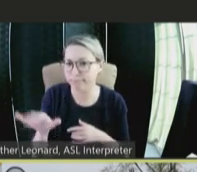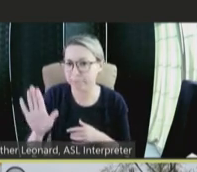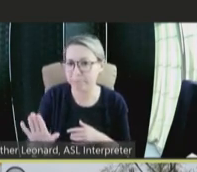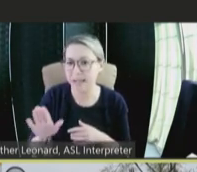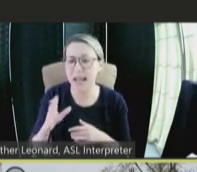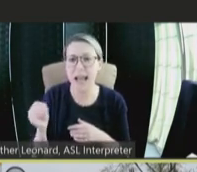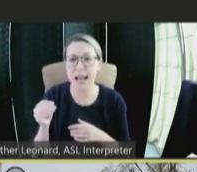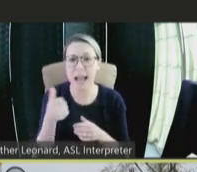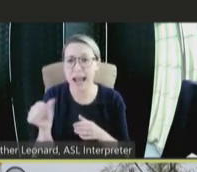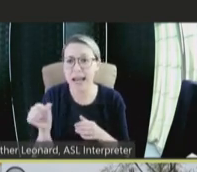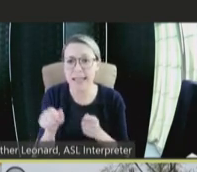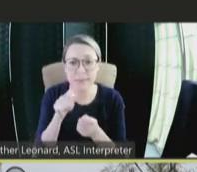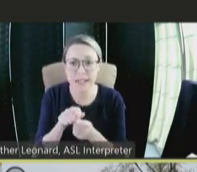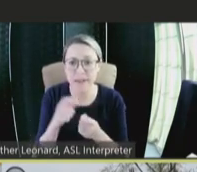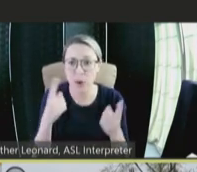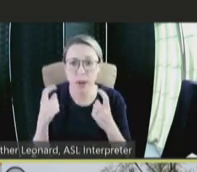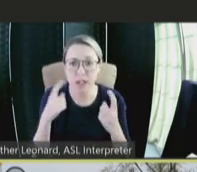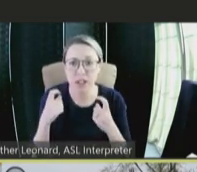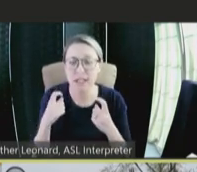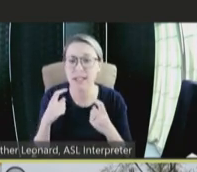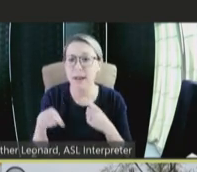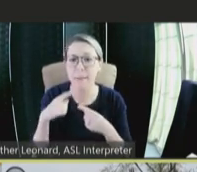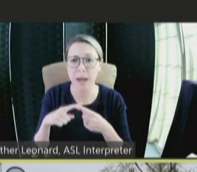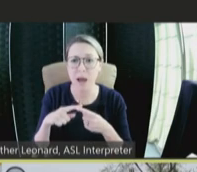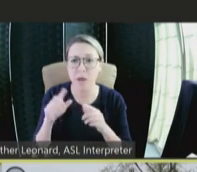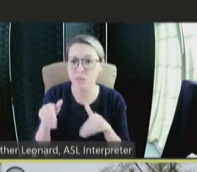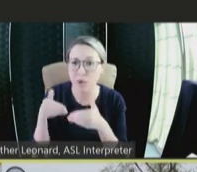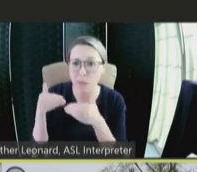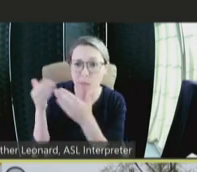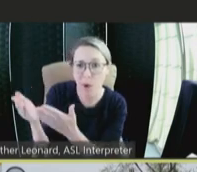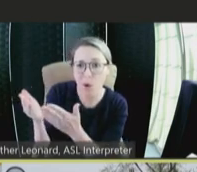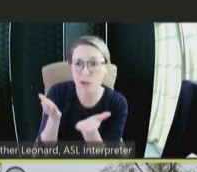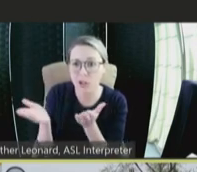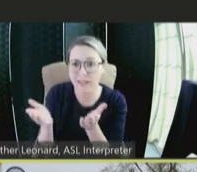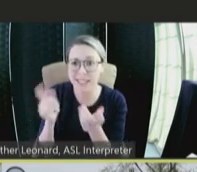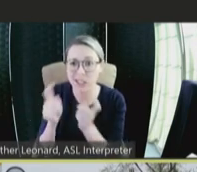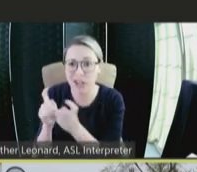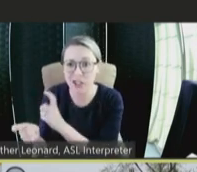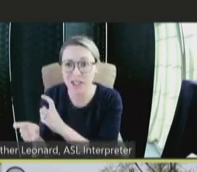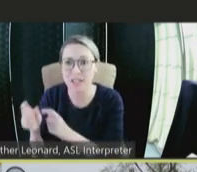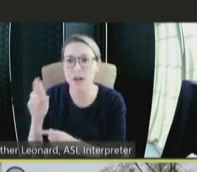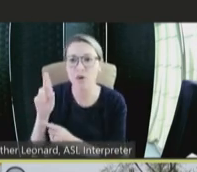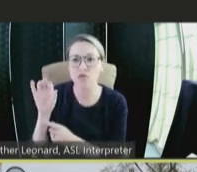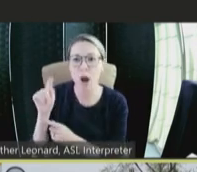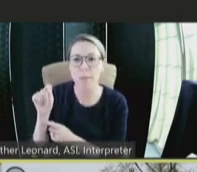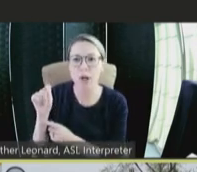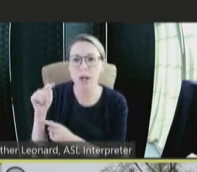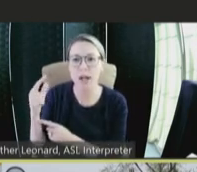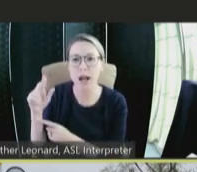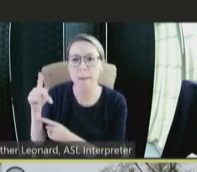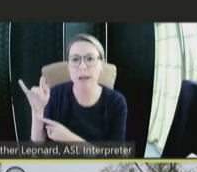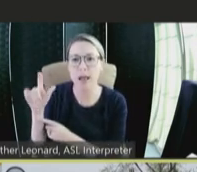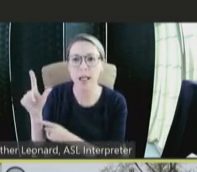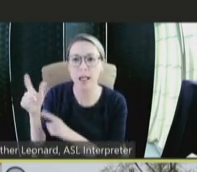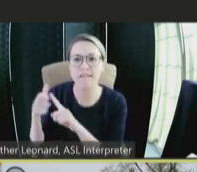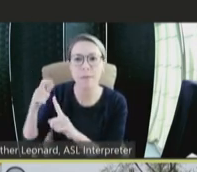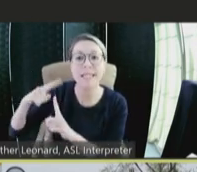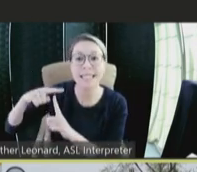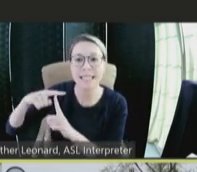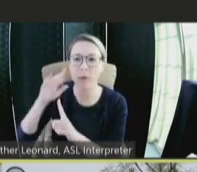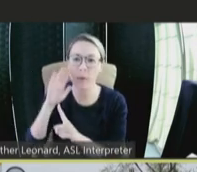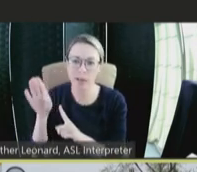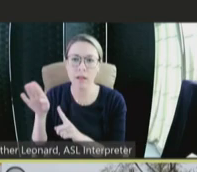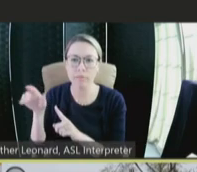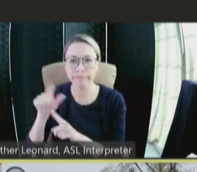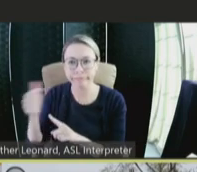specific questions about proposed service changes, Robert Guftel from the T will be able to answer any of those questions. And